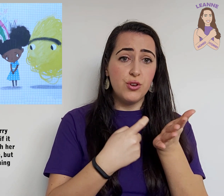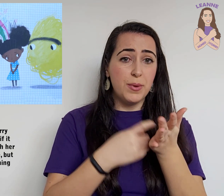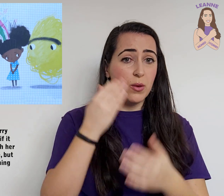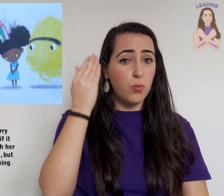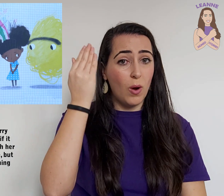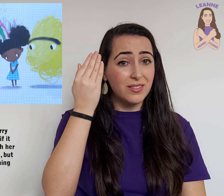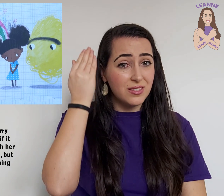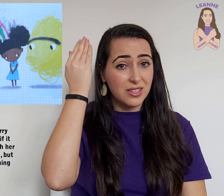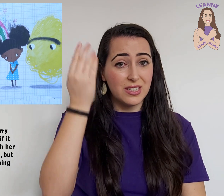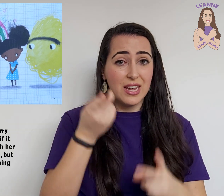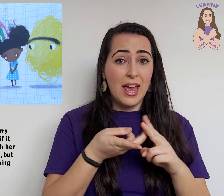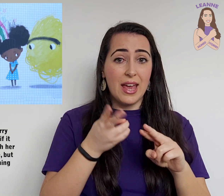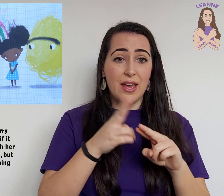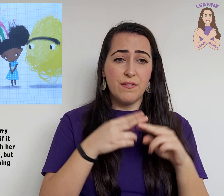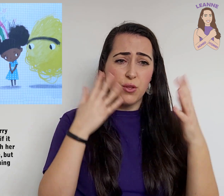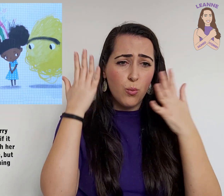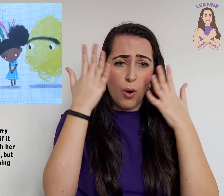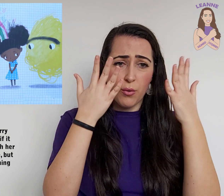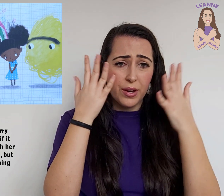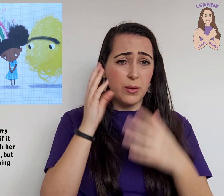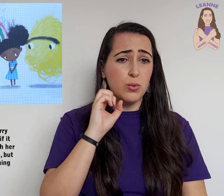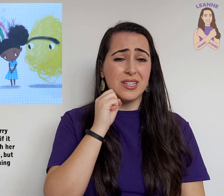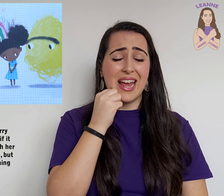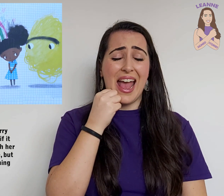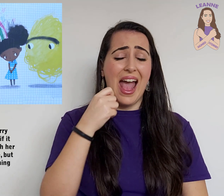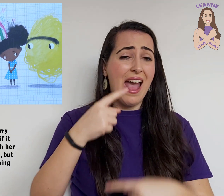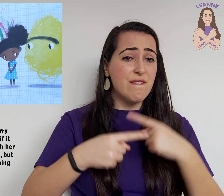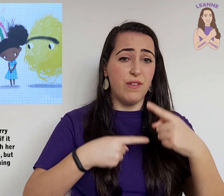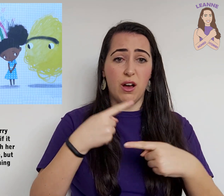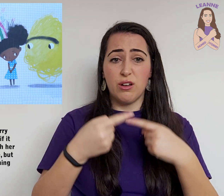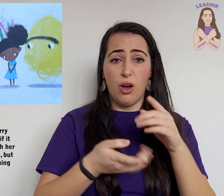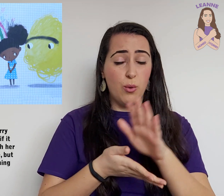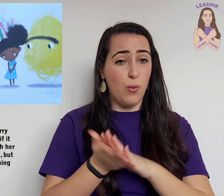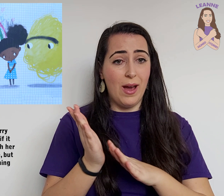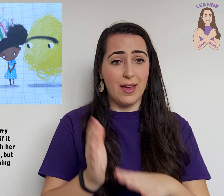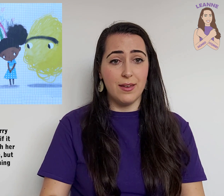Ruby wondered if the worry would ever go away.